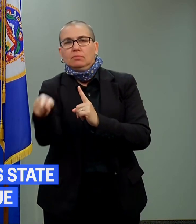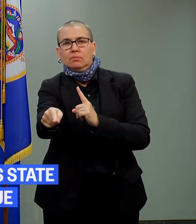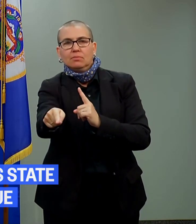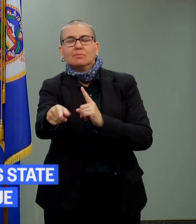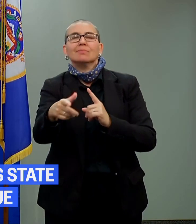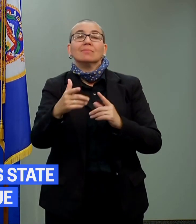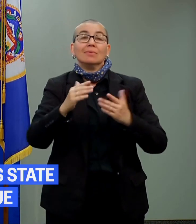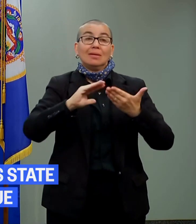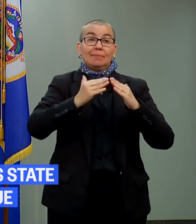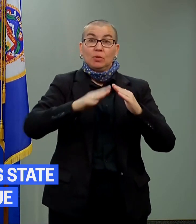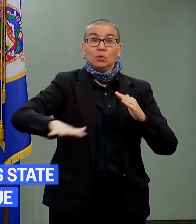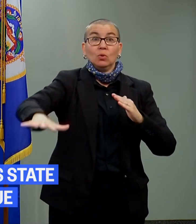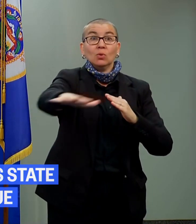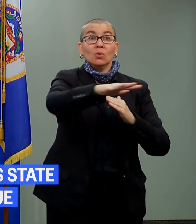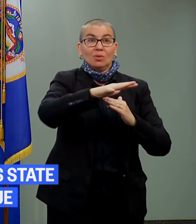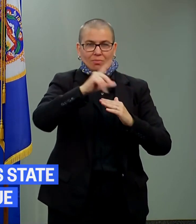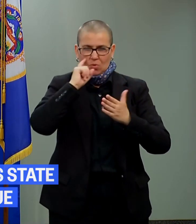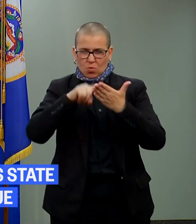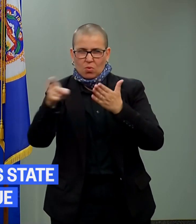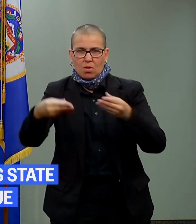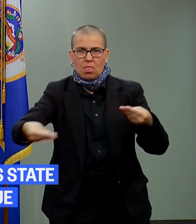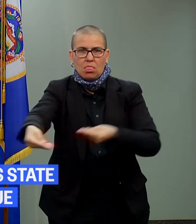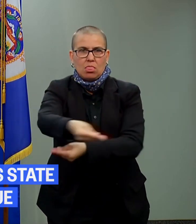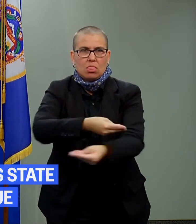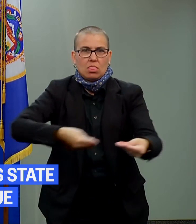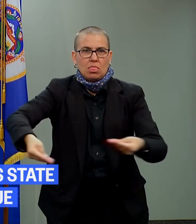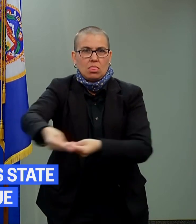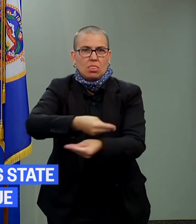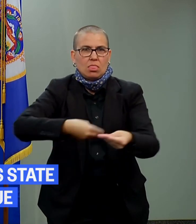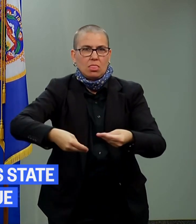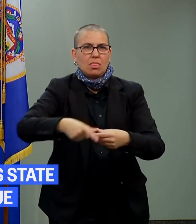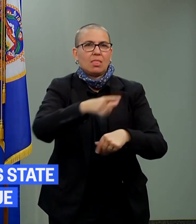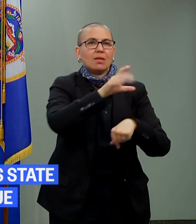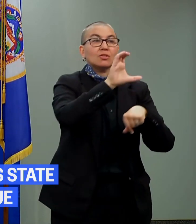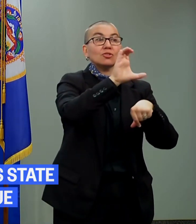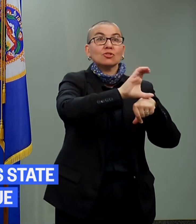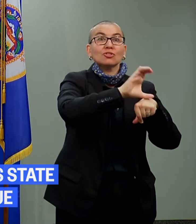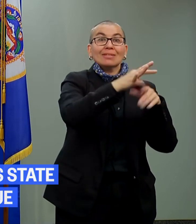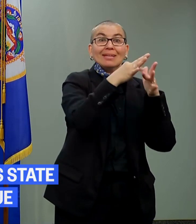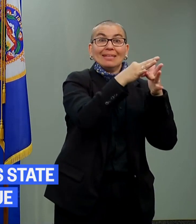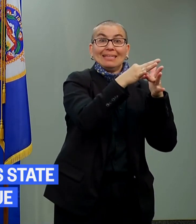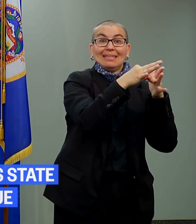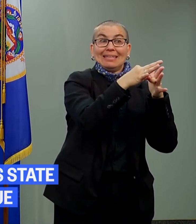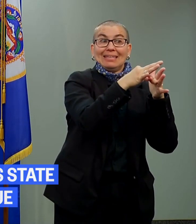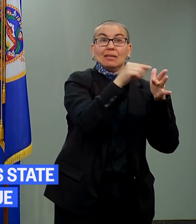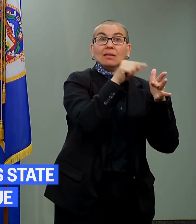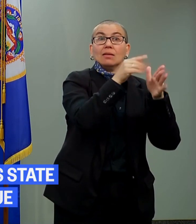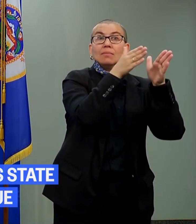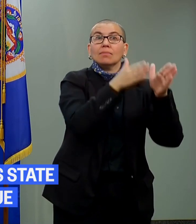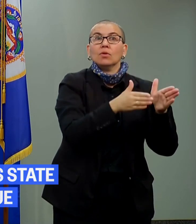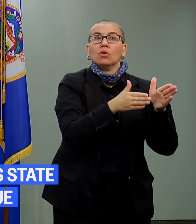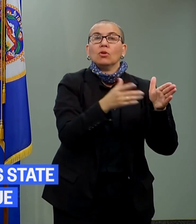leaders long into the night with rumors of riots and looting that were coming to